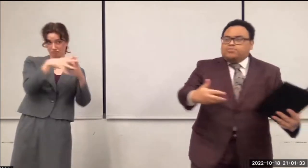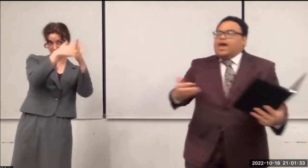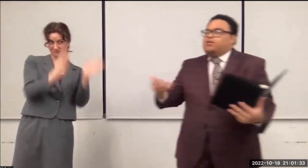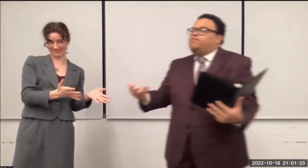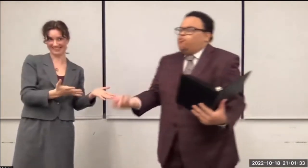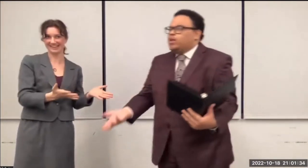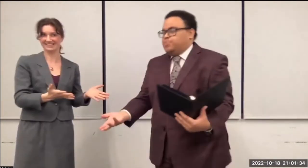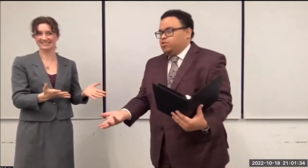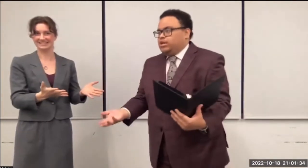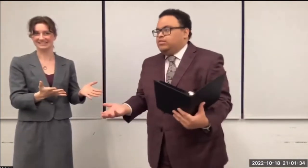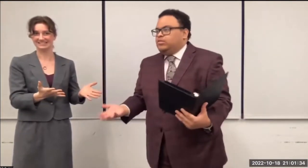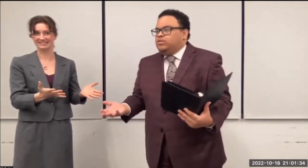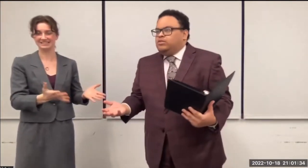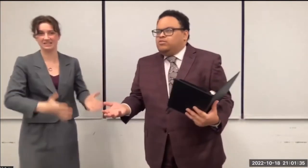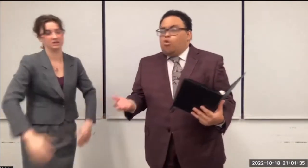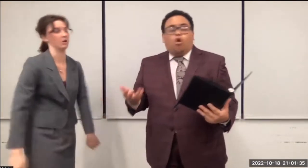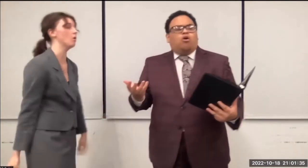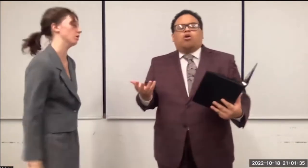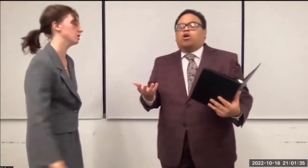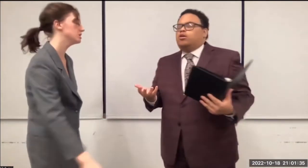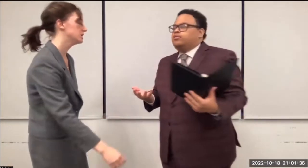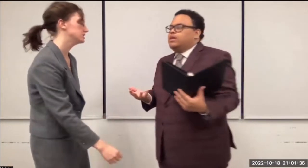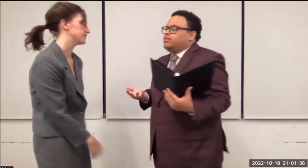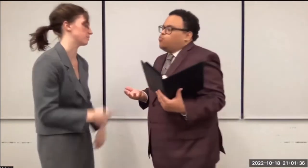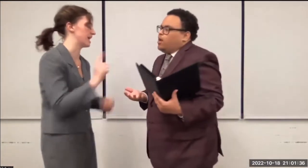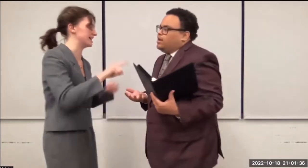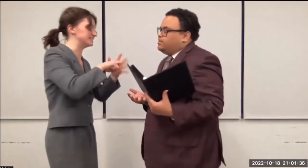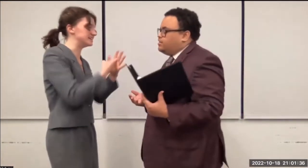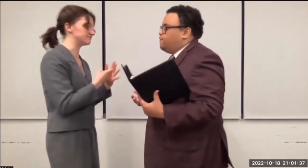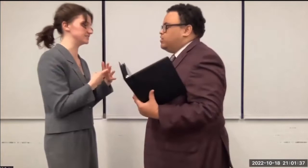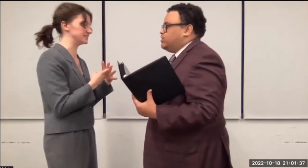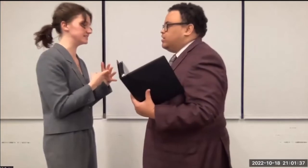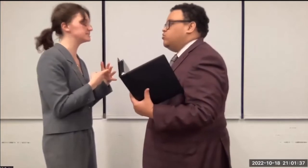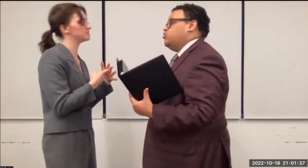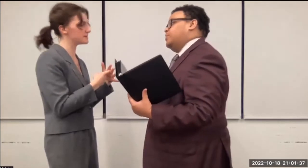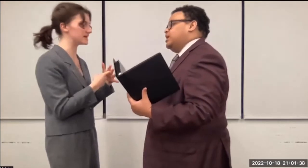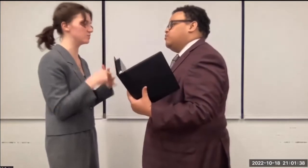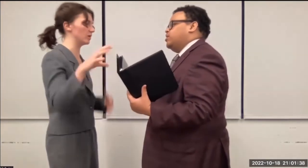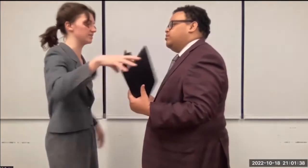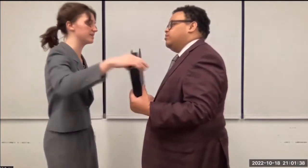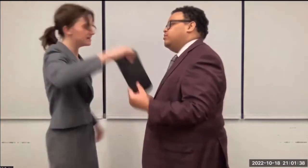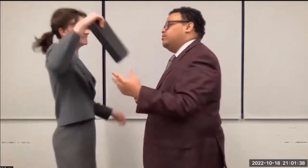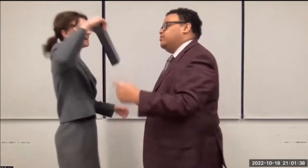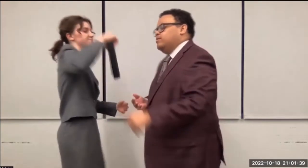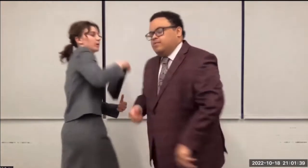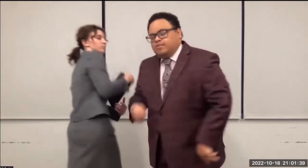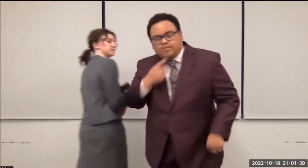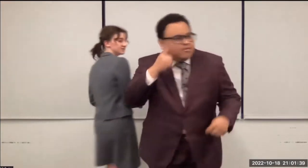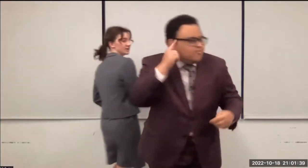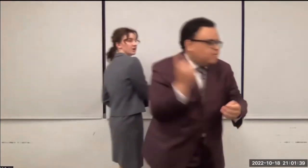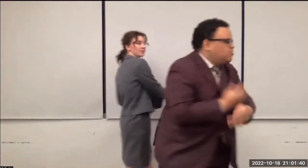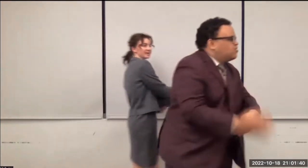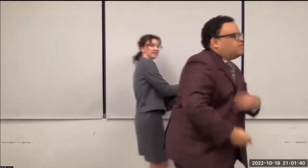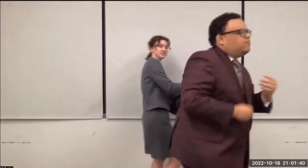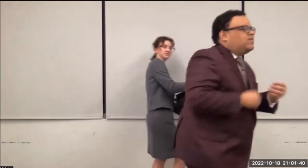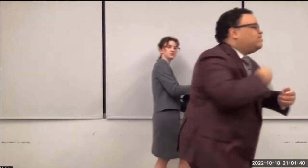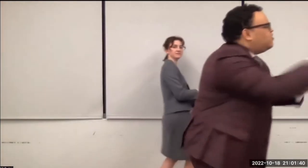of white Americans, or that there were any differences to begin with. Deaf Boy wants you to know he lives in two different